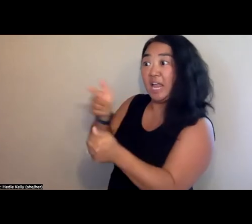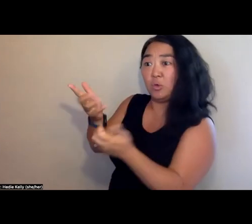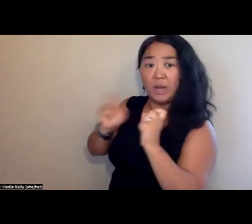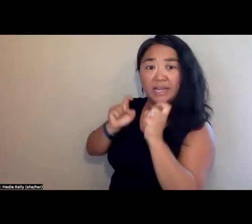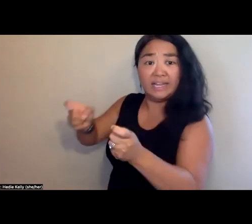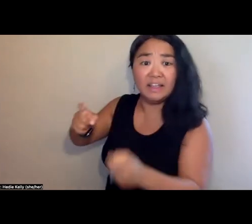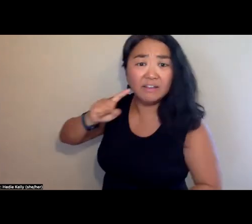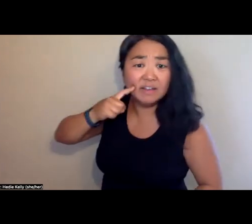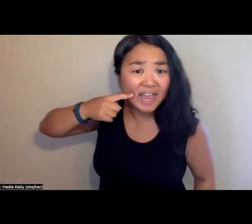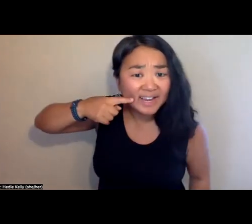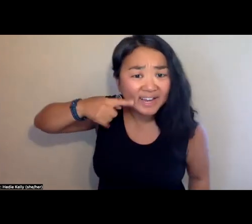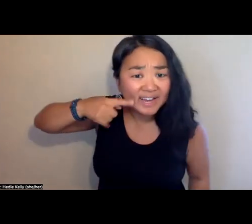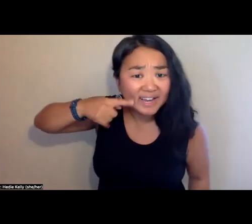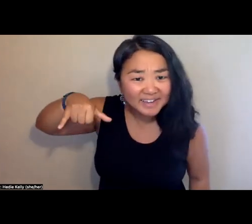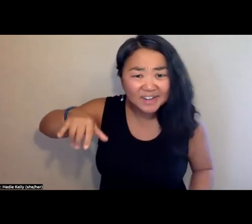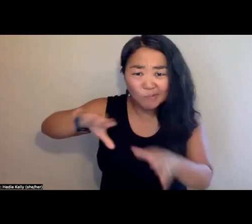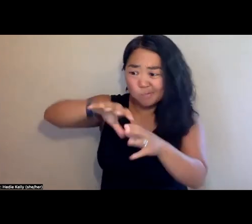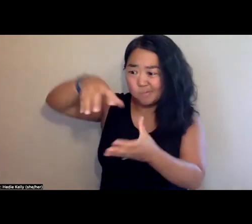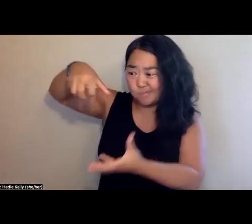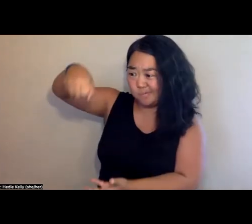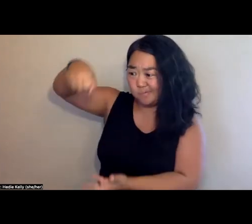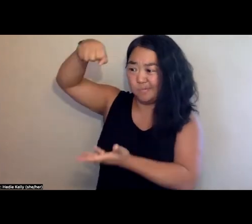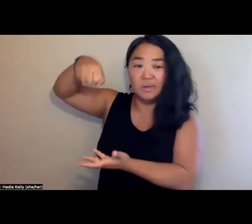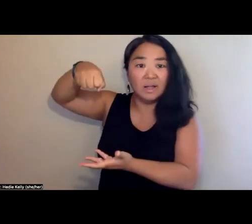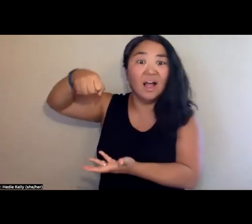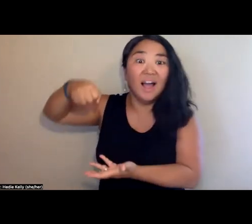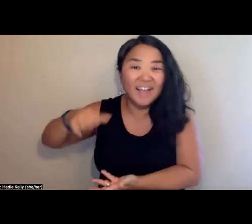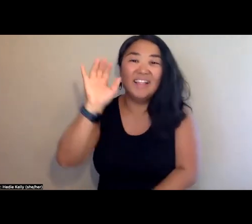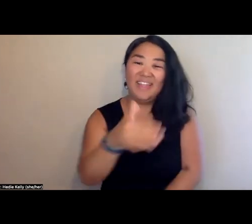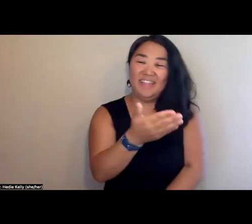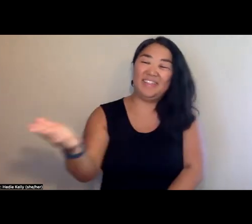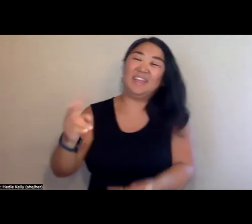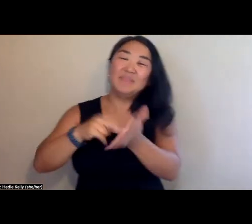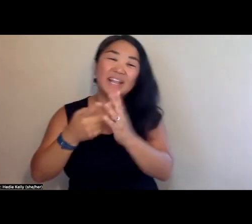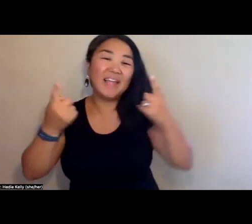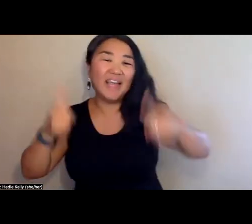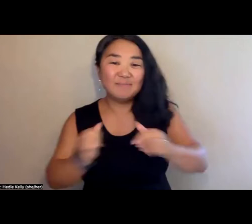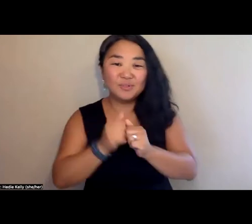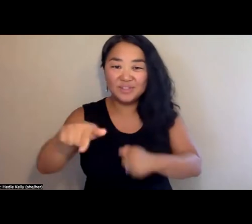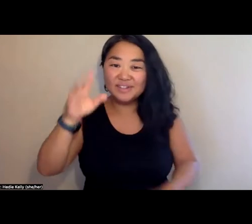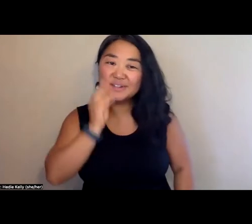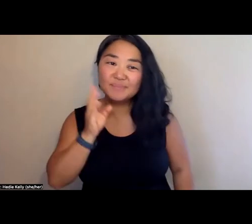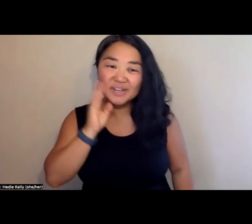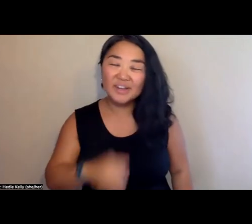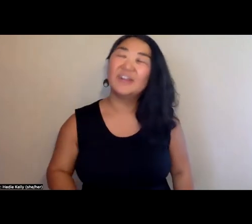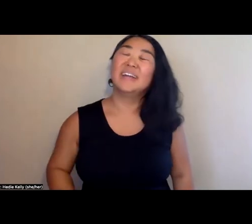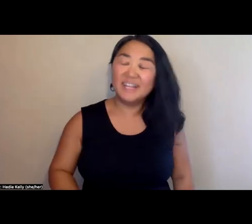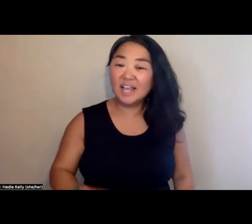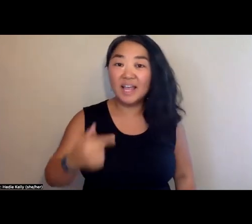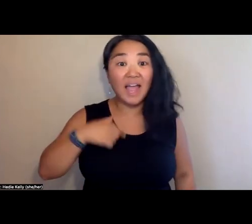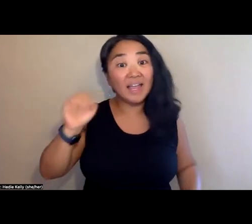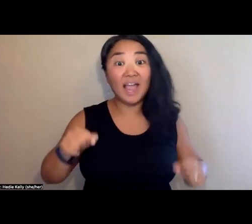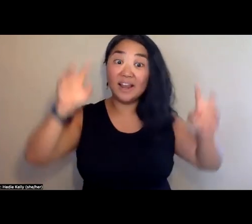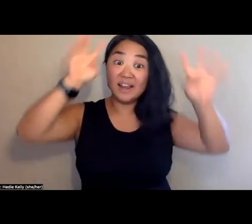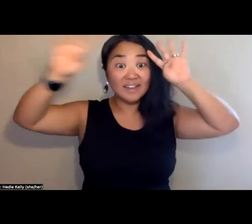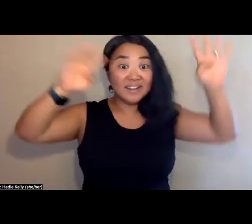the kind of thing that happens in this experience. If you're open to it, that's just a one-off. I can't script these things, but I